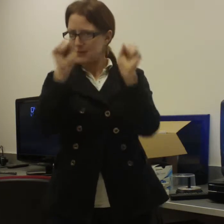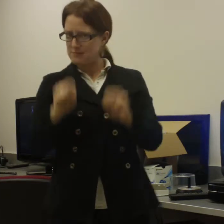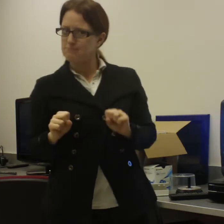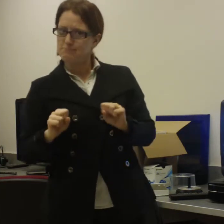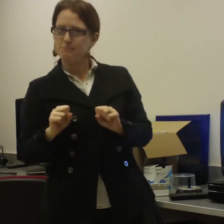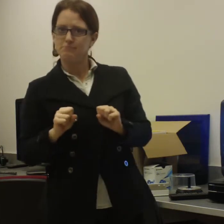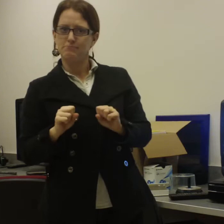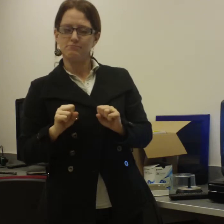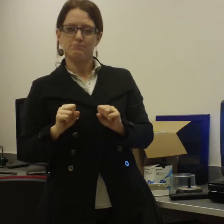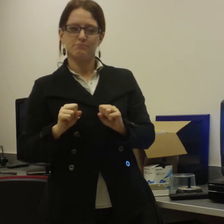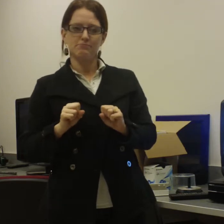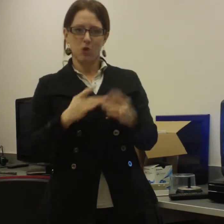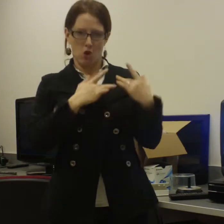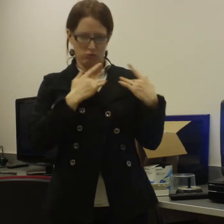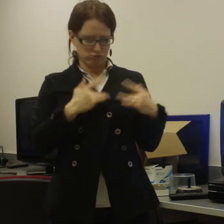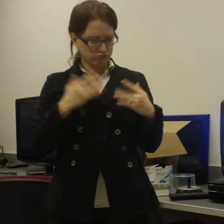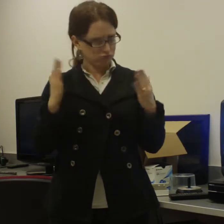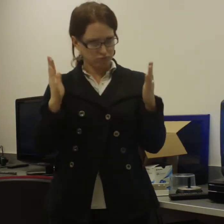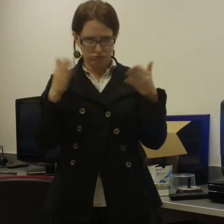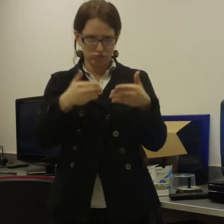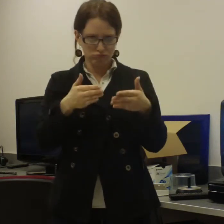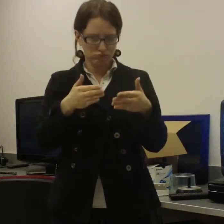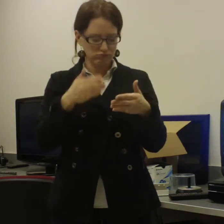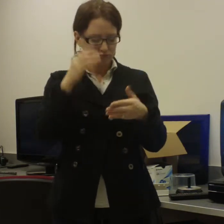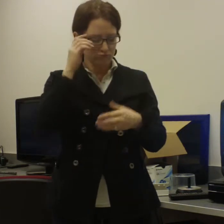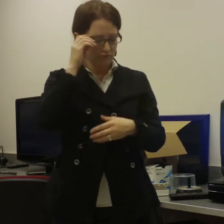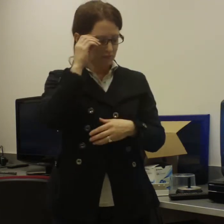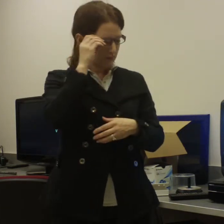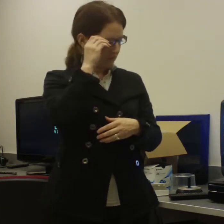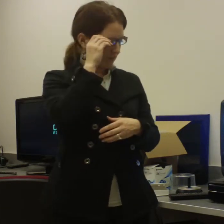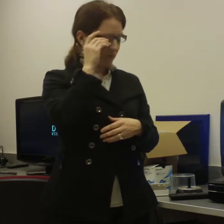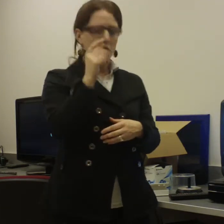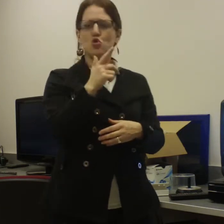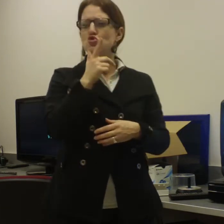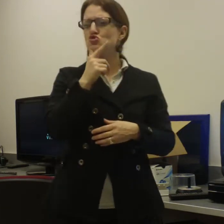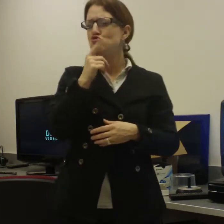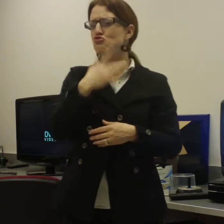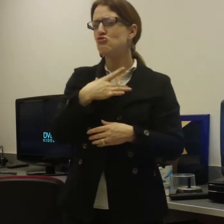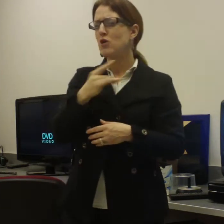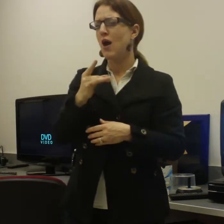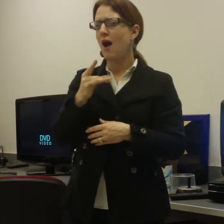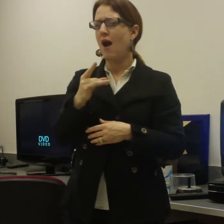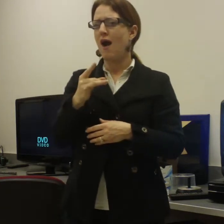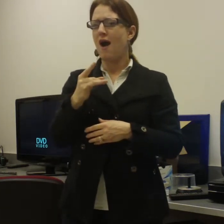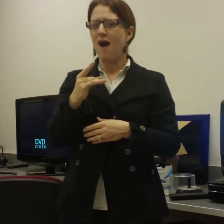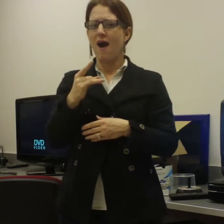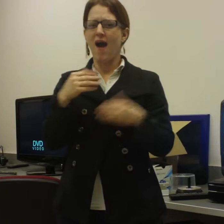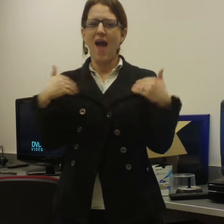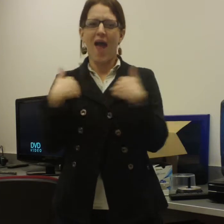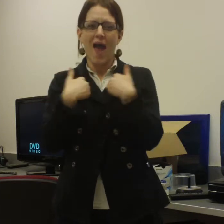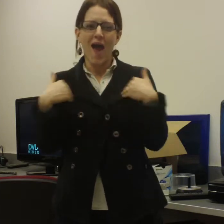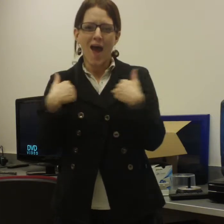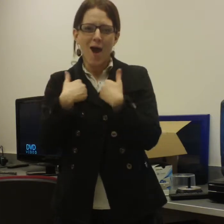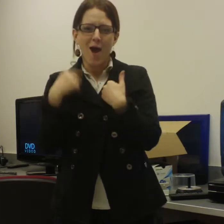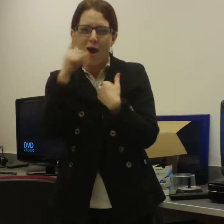Most people like stuffed animals. Okay. Sean, you don't like stuffed animals? Not anymore, but you did it one time.